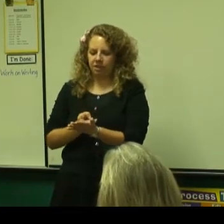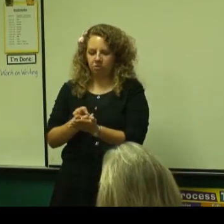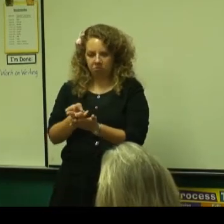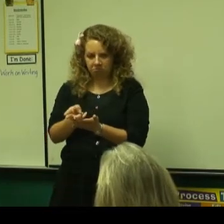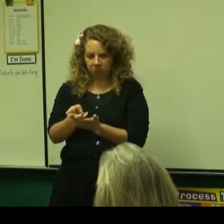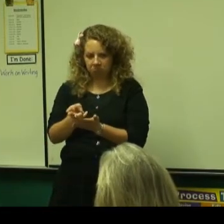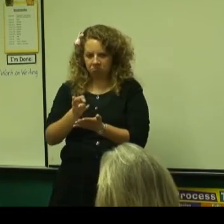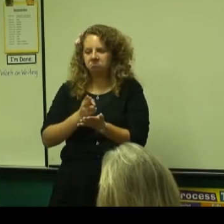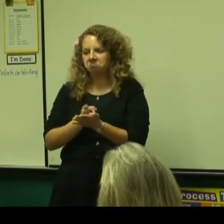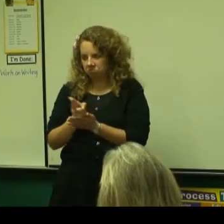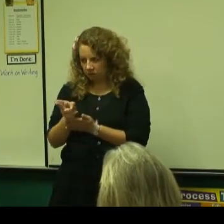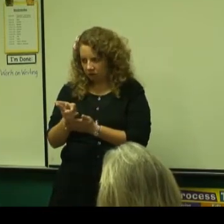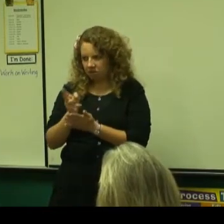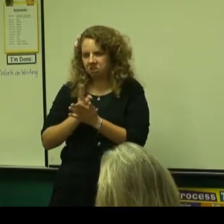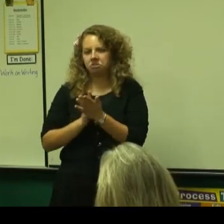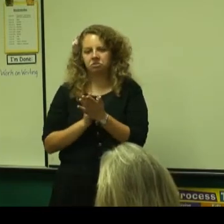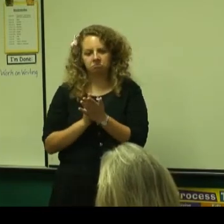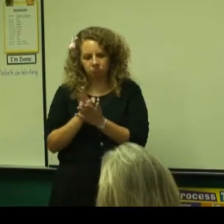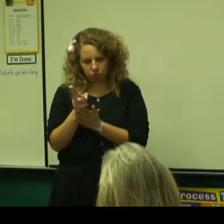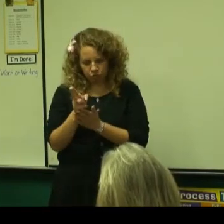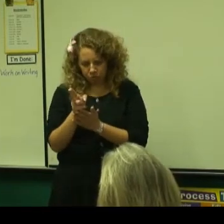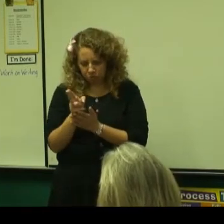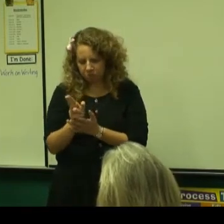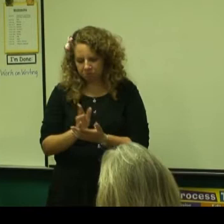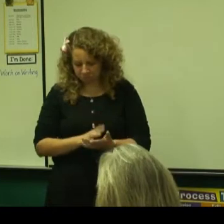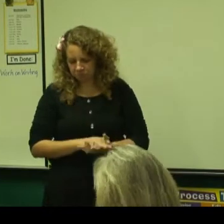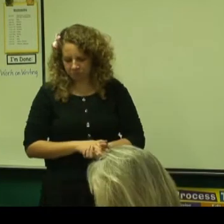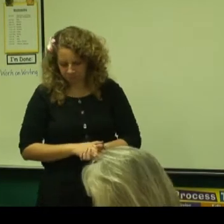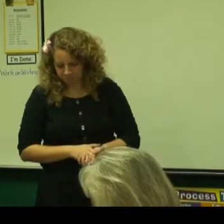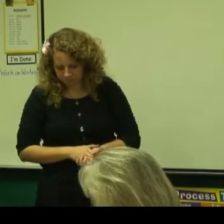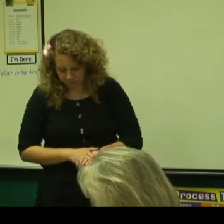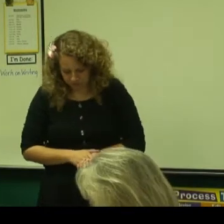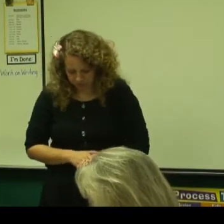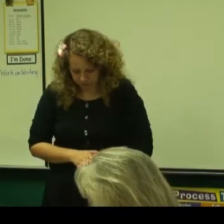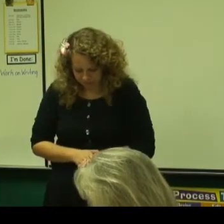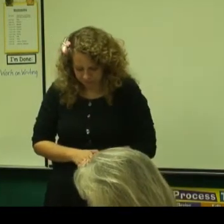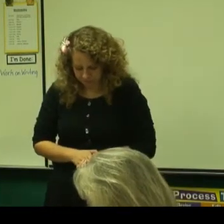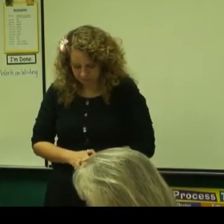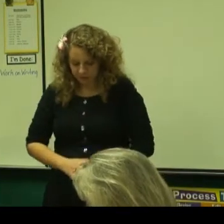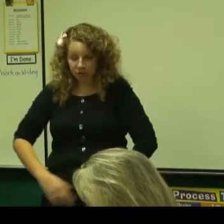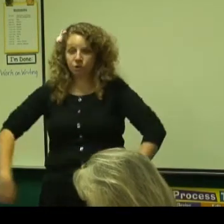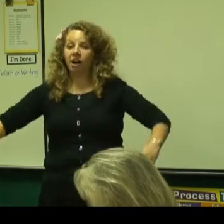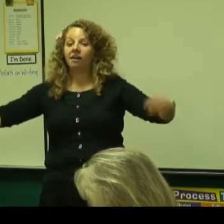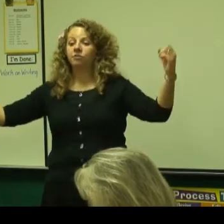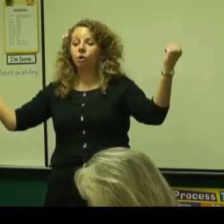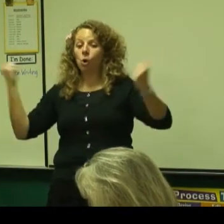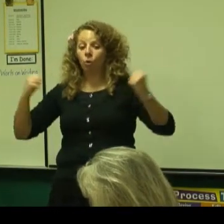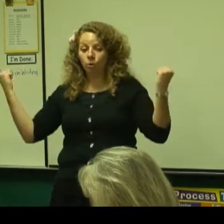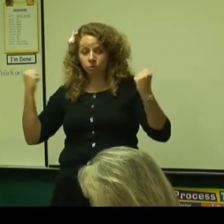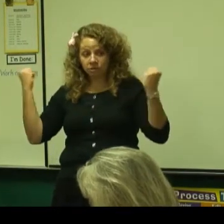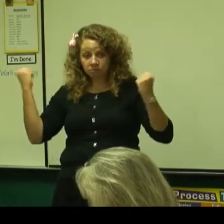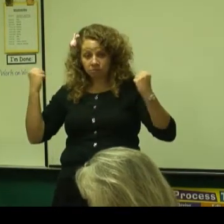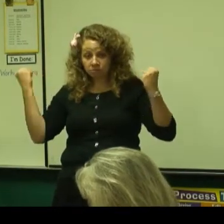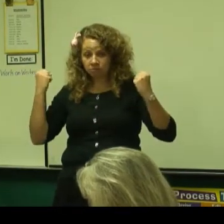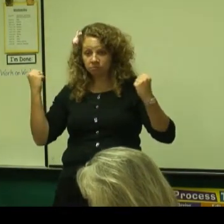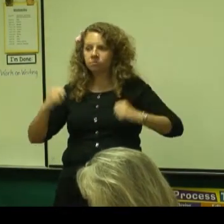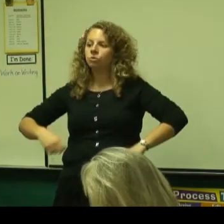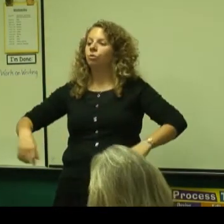angle. Honest truth. Okay. You have cold